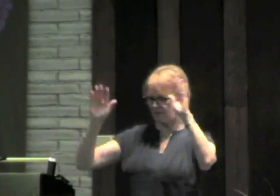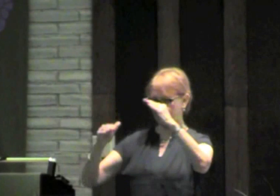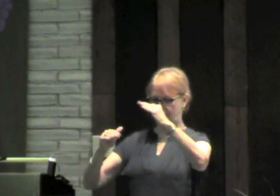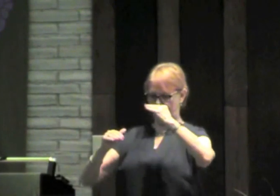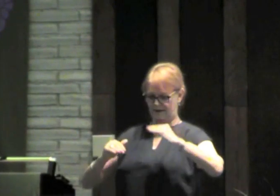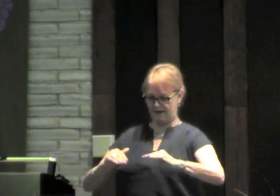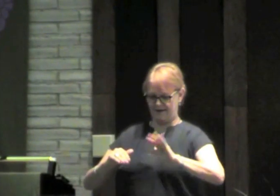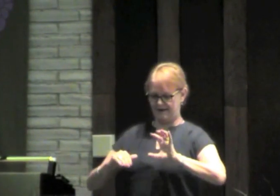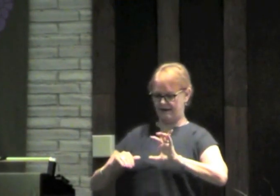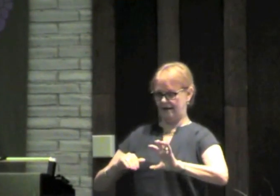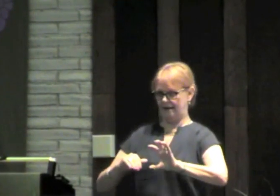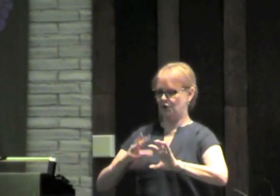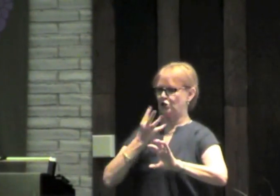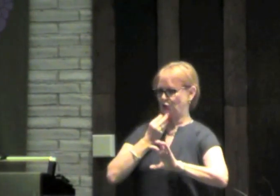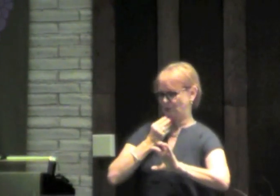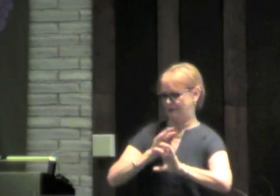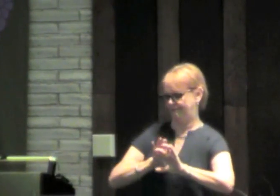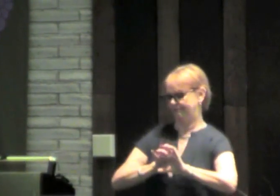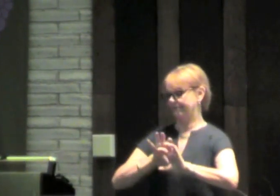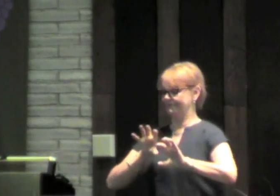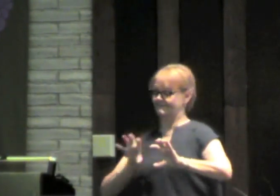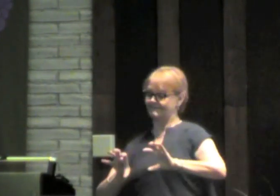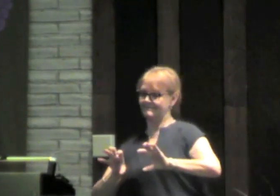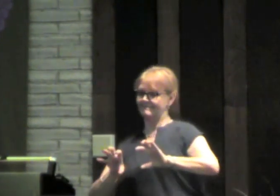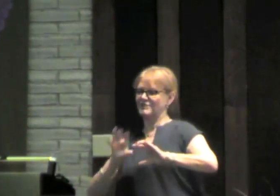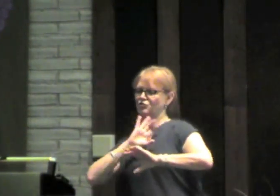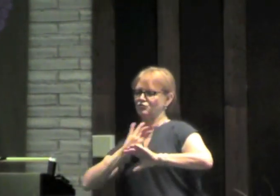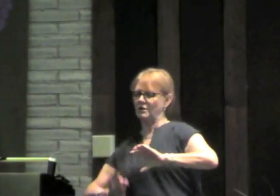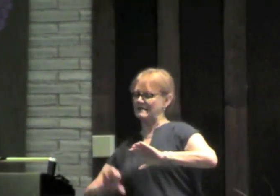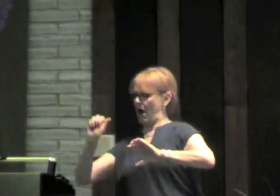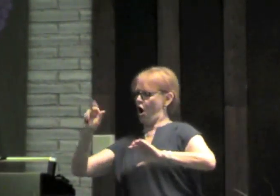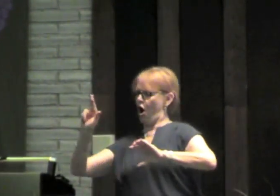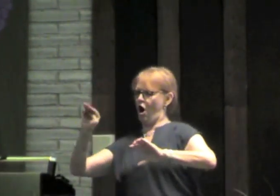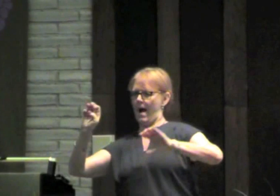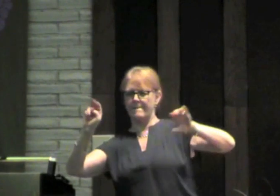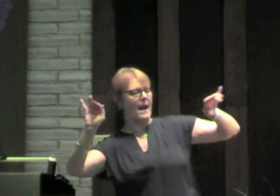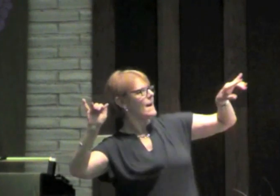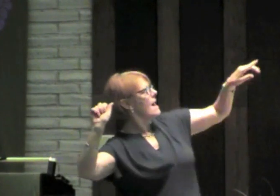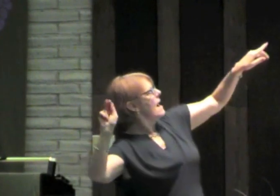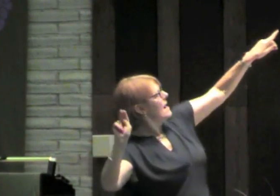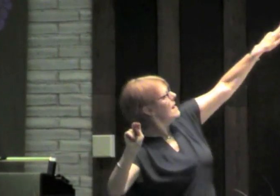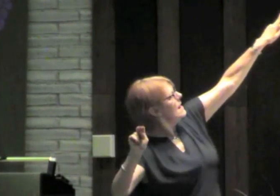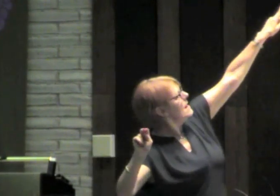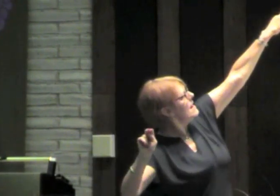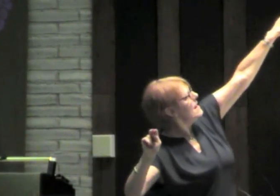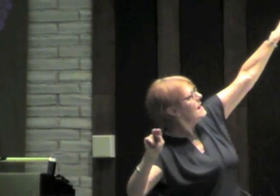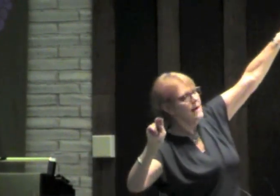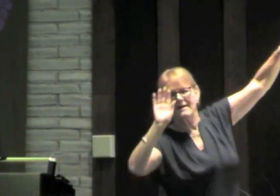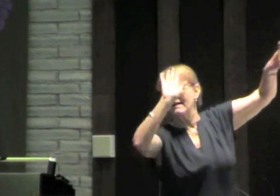One quarter is Muslim, another quarter is Jewish, the other one is Armenian, a Christian Armenian.